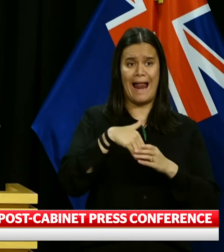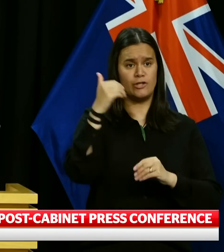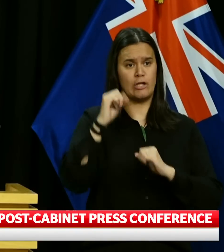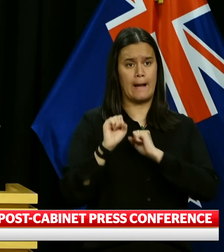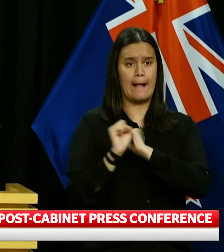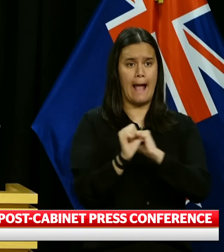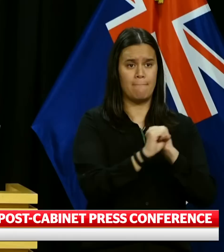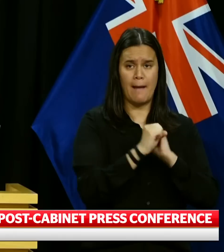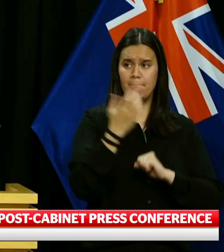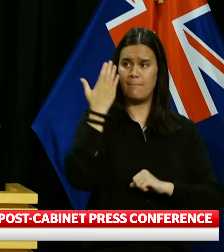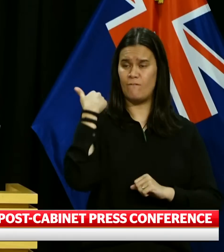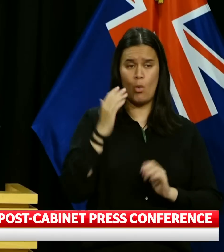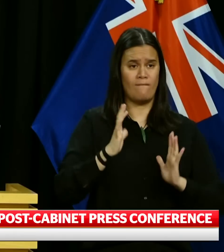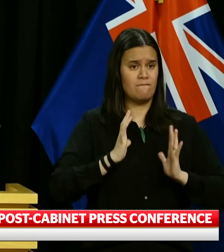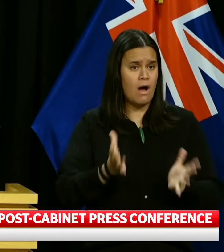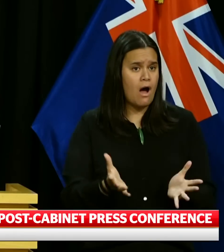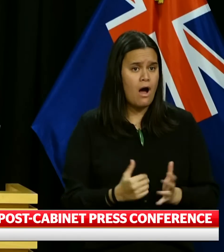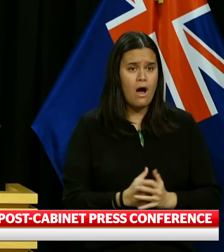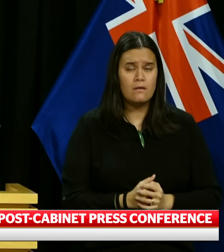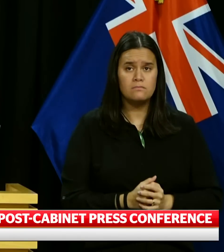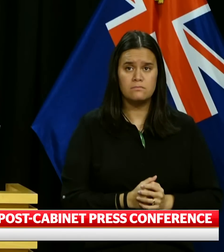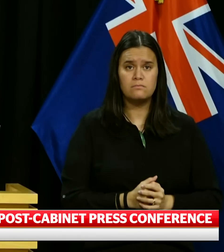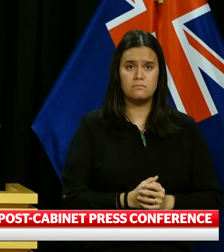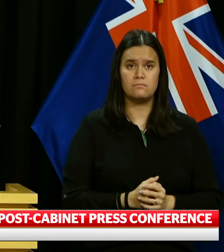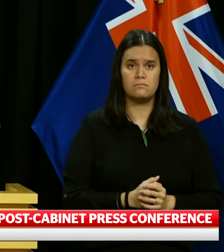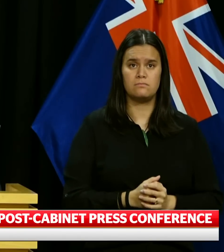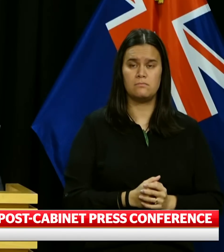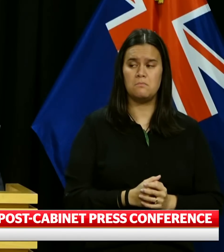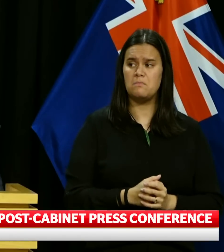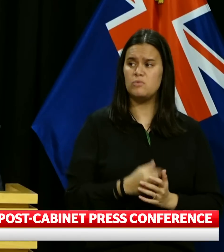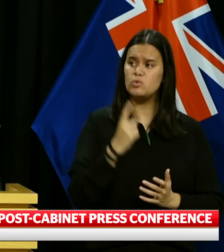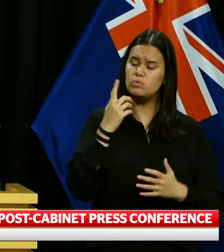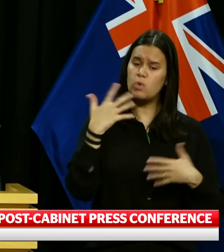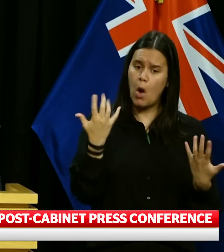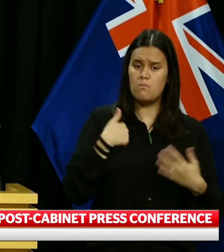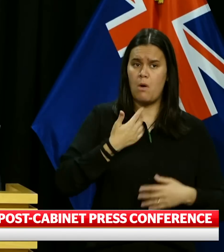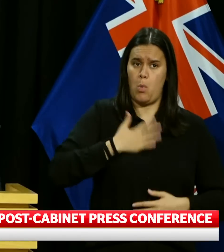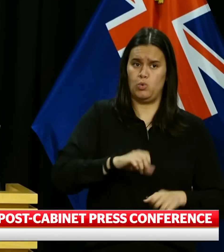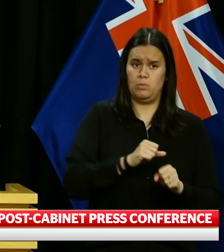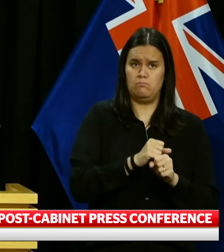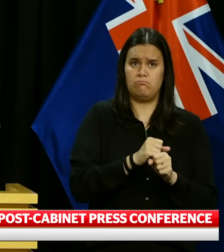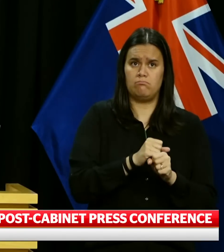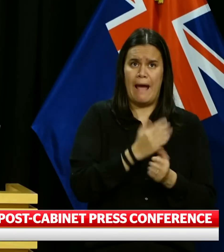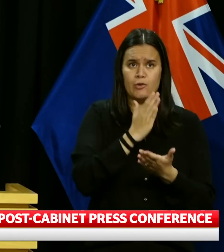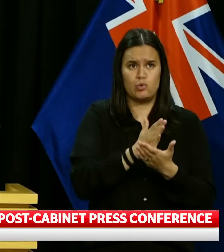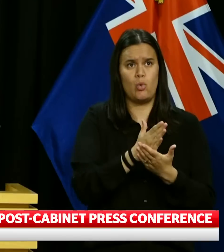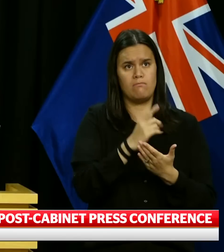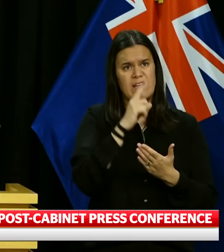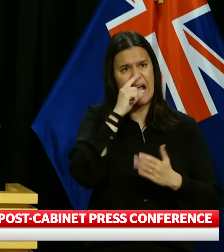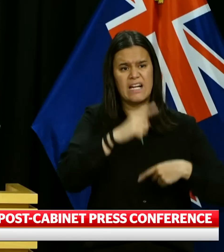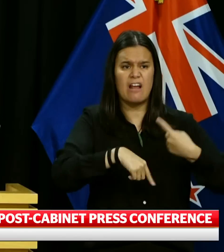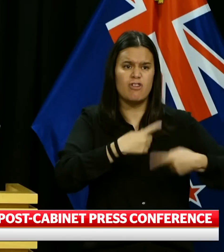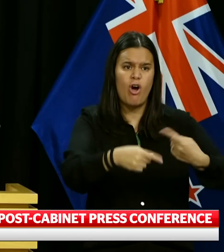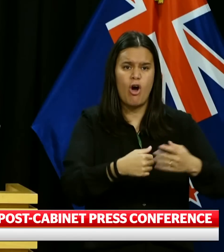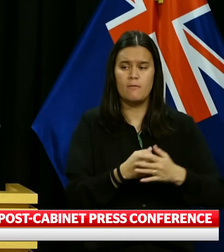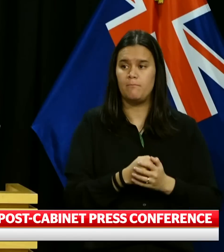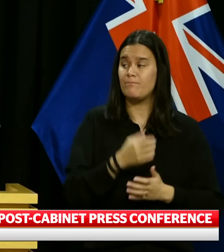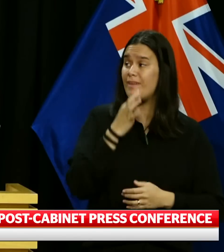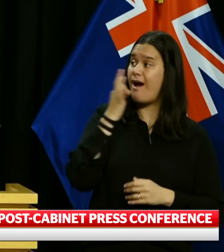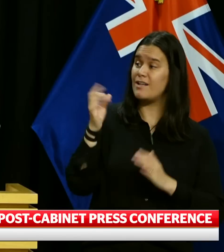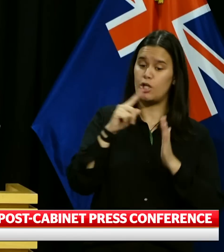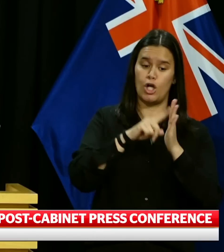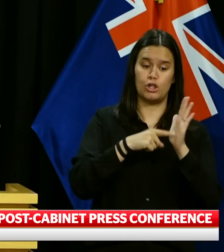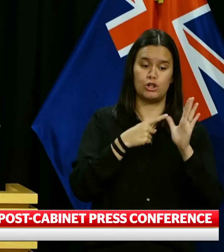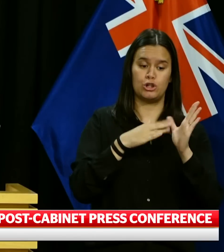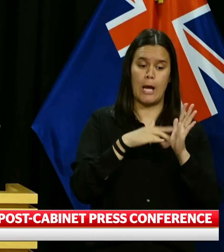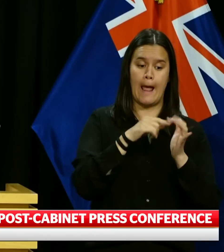would hope that we can find at least a way to ensure that the majority of that can continue to happen. Support James Shaw's renewed